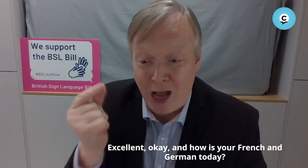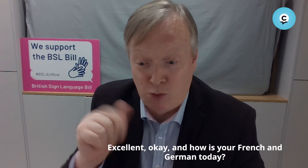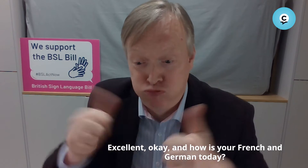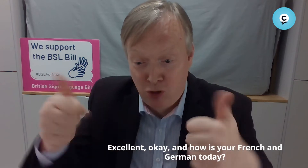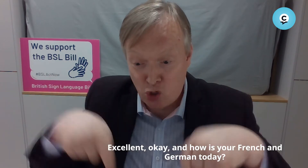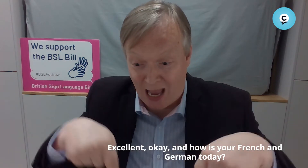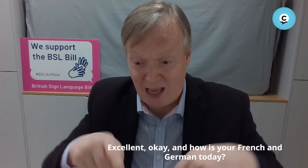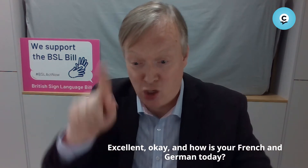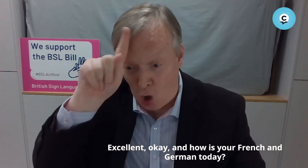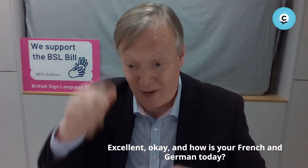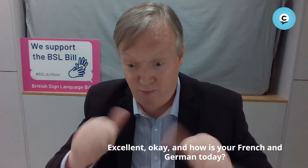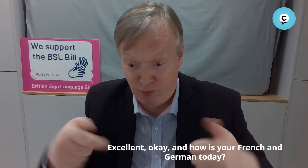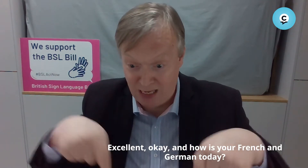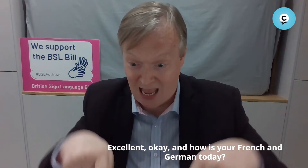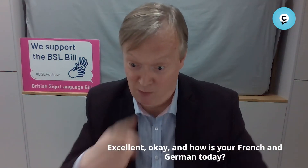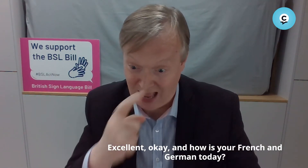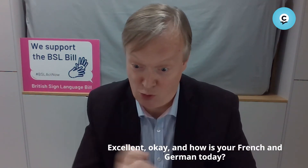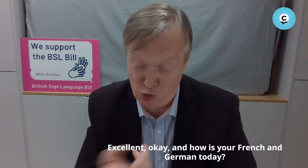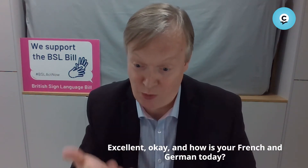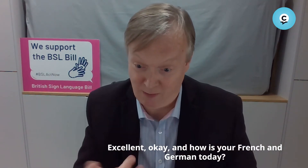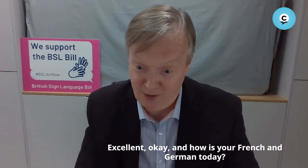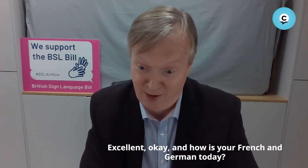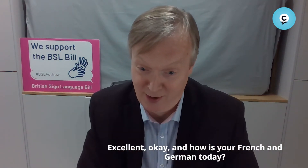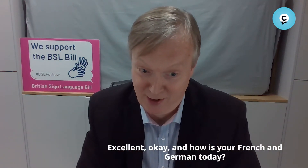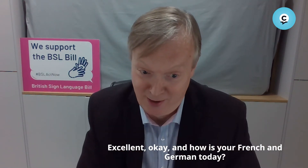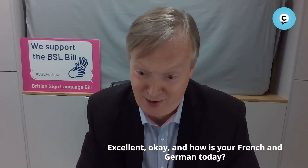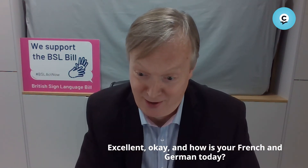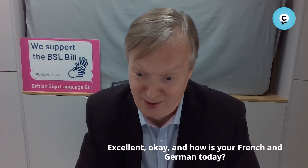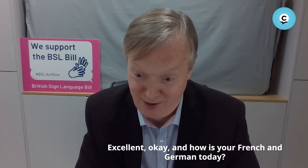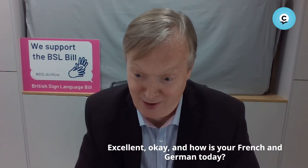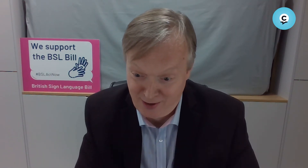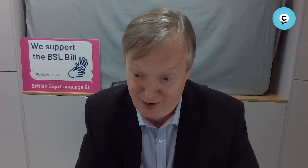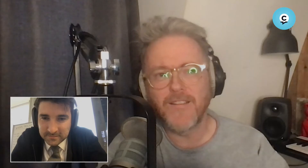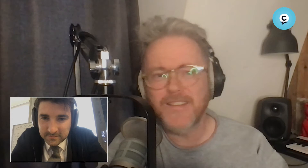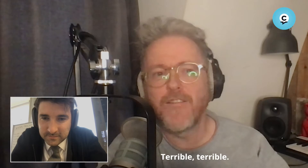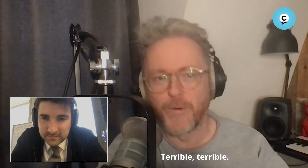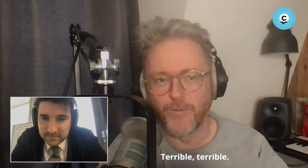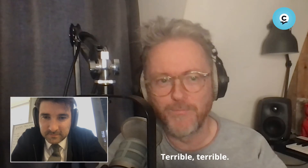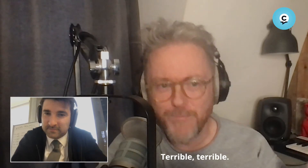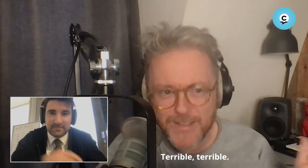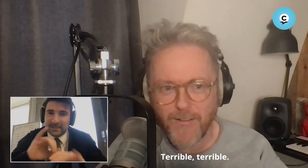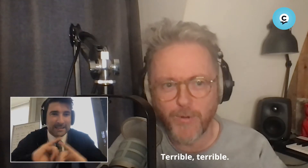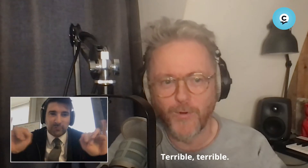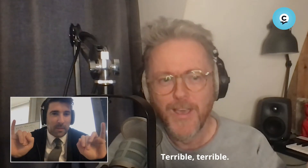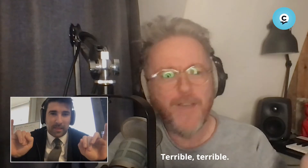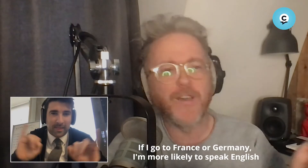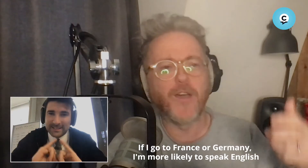Excellent. Okay. And how is your French and German today? Terrible. If I go